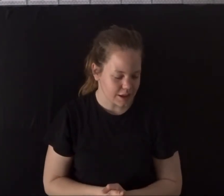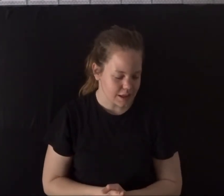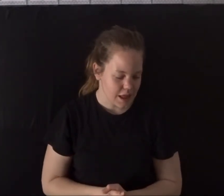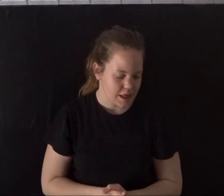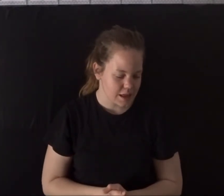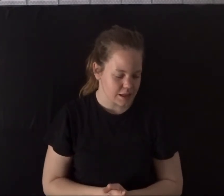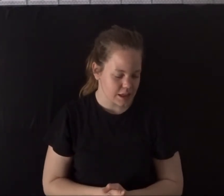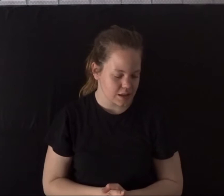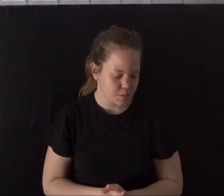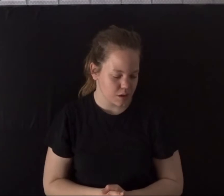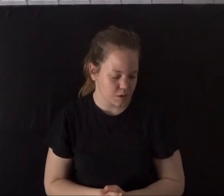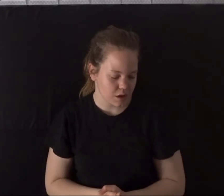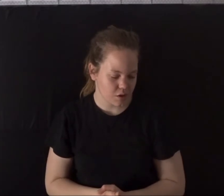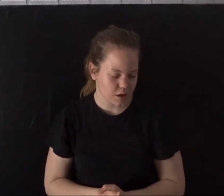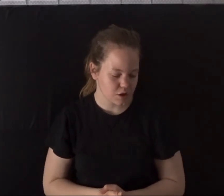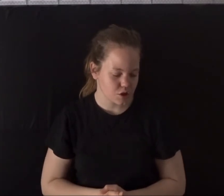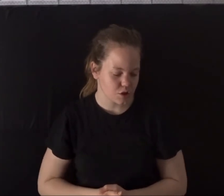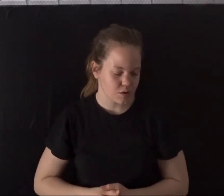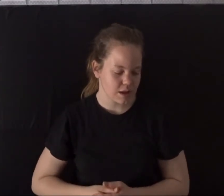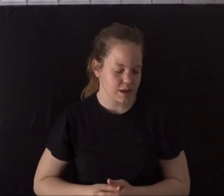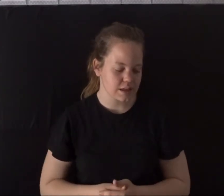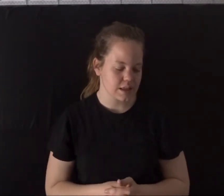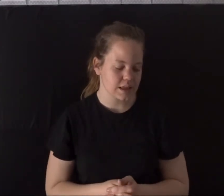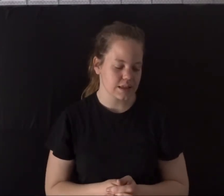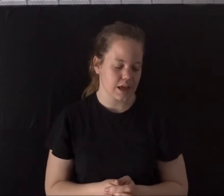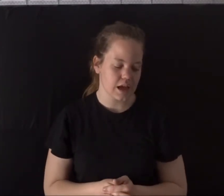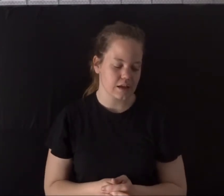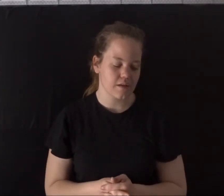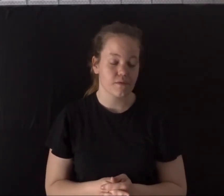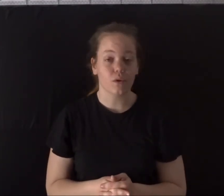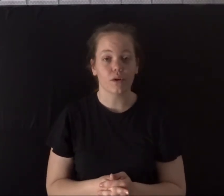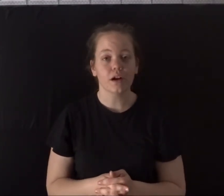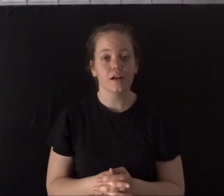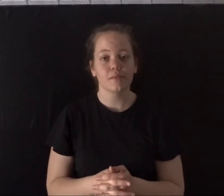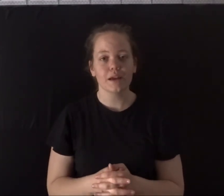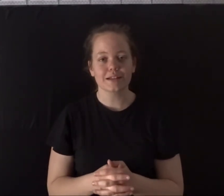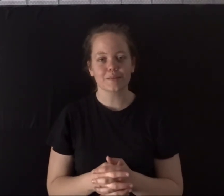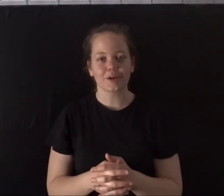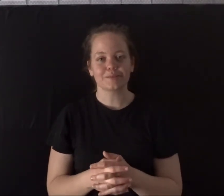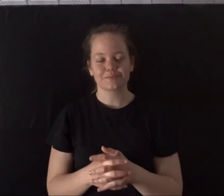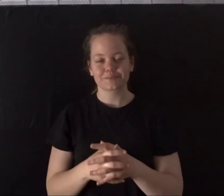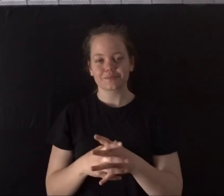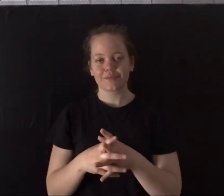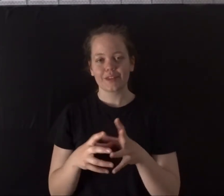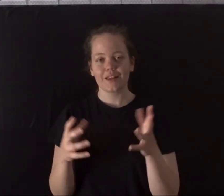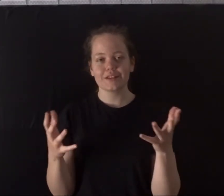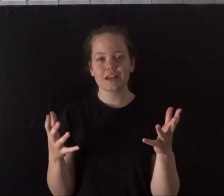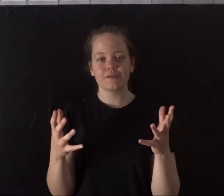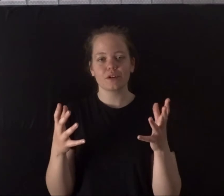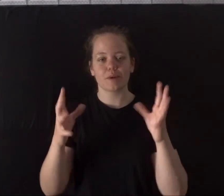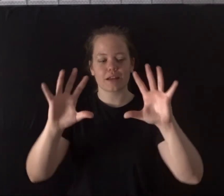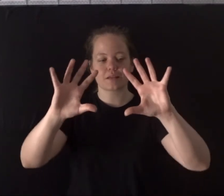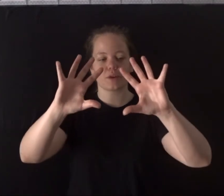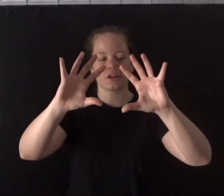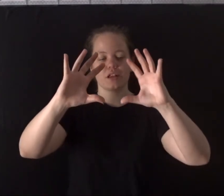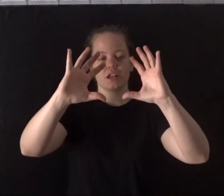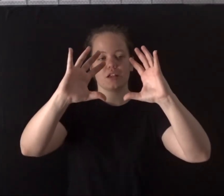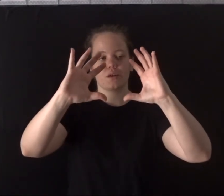Alright. The next one we are going to do is the sign for basketball. And the sign for basketball, you're going